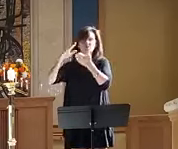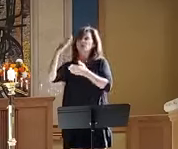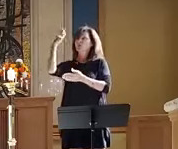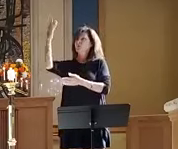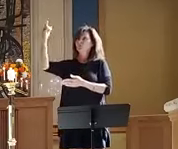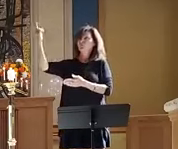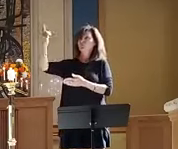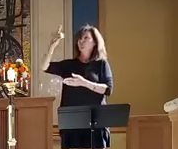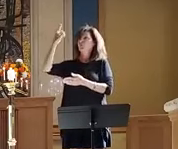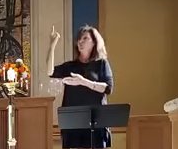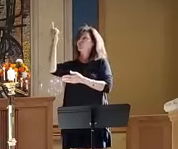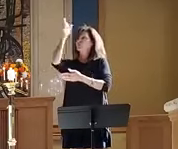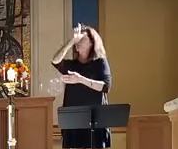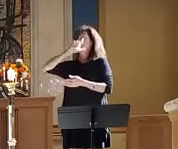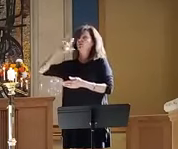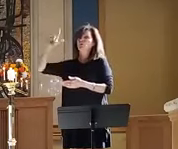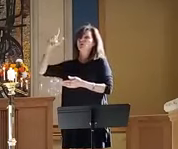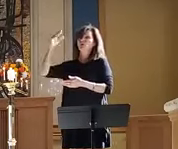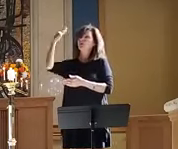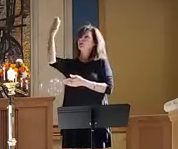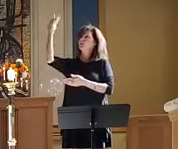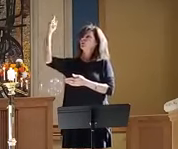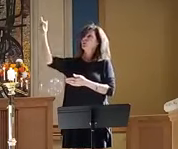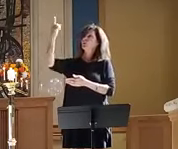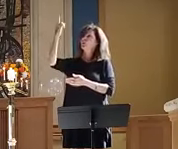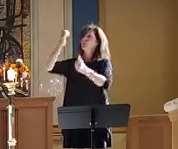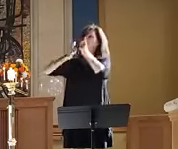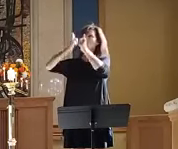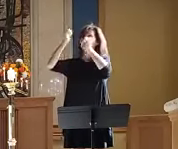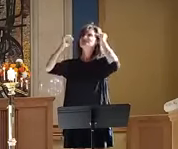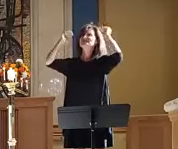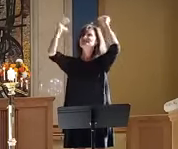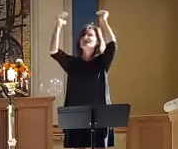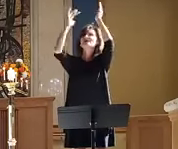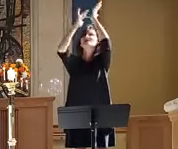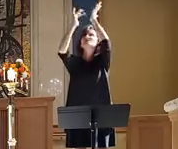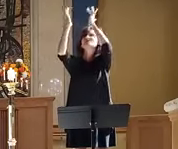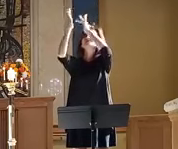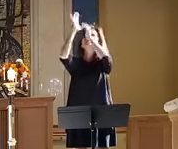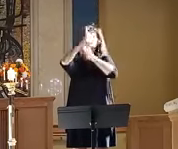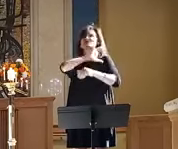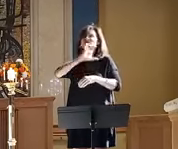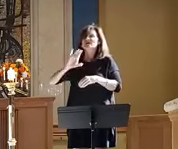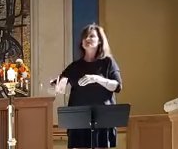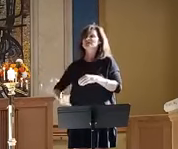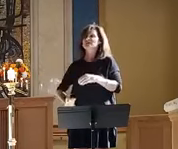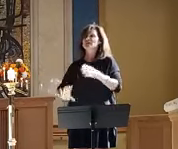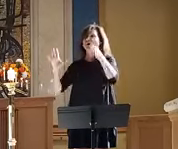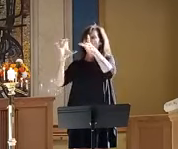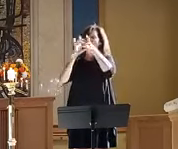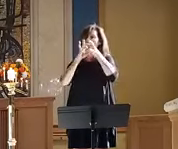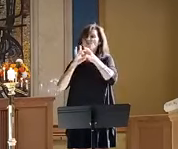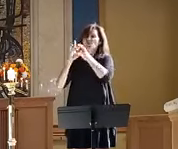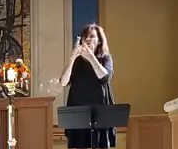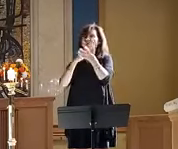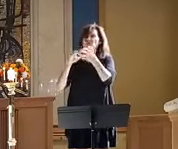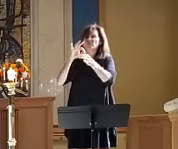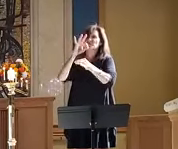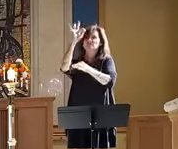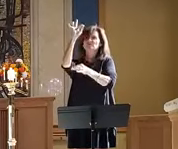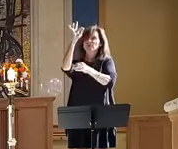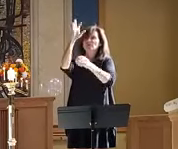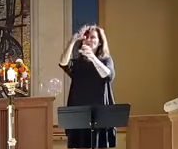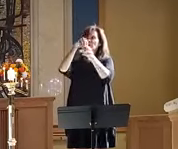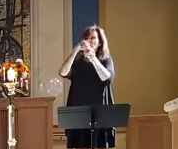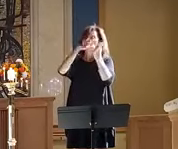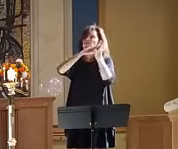you alone are the Lord, you alone are the Most High, Jesus Christ, with the Holy Spirit, in